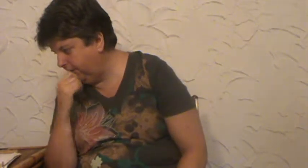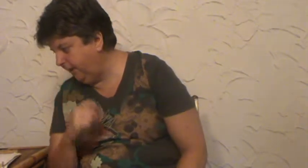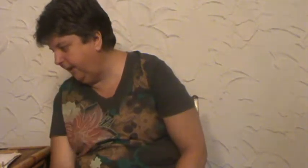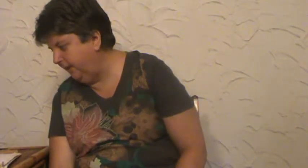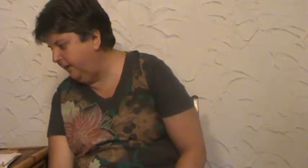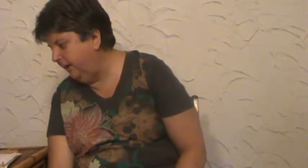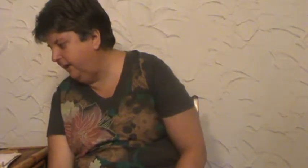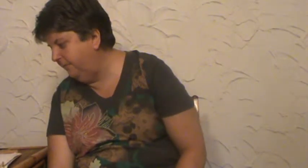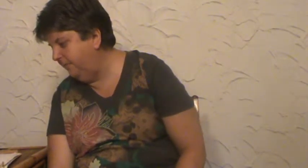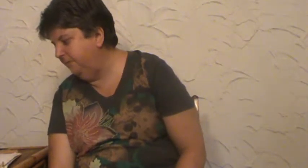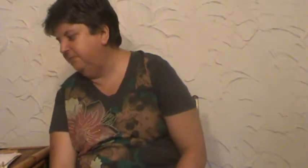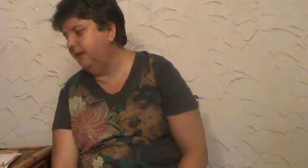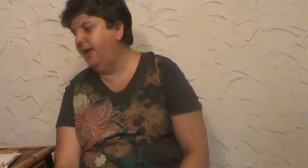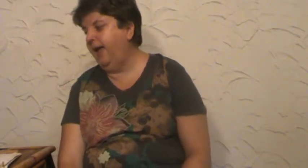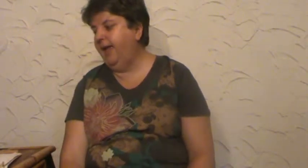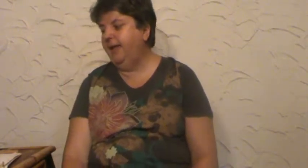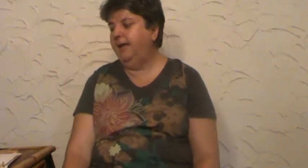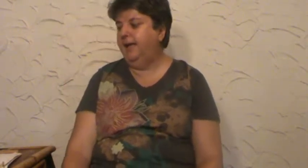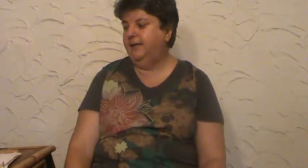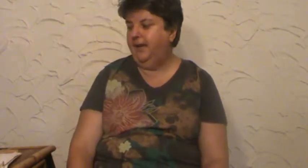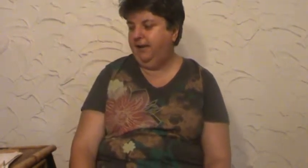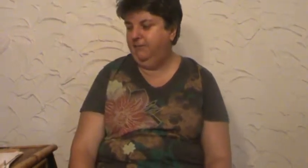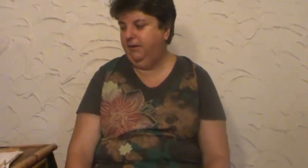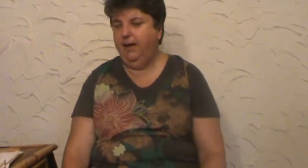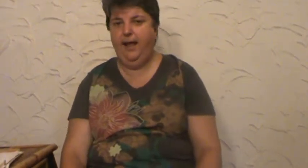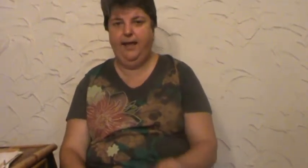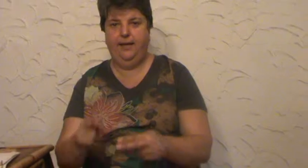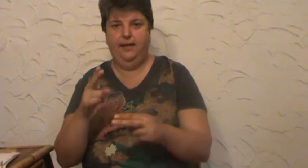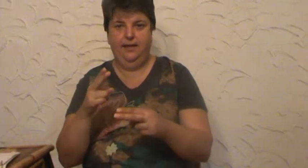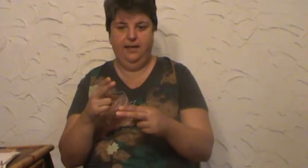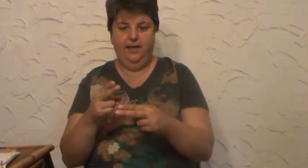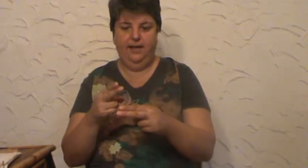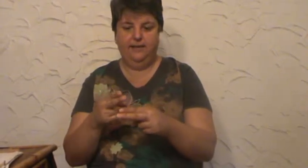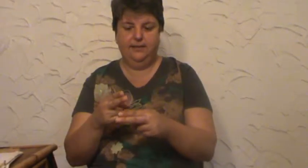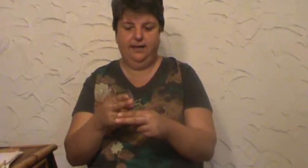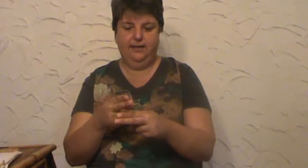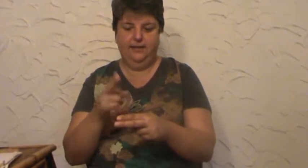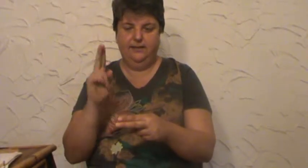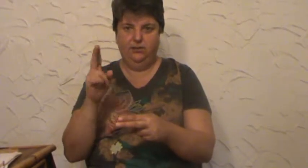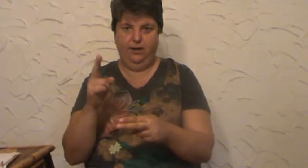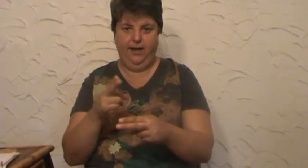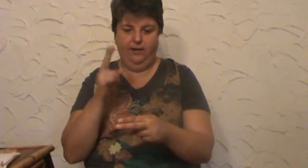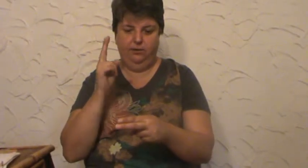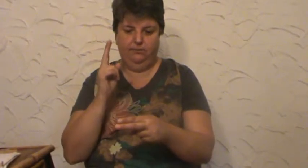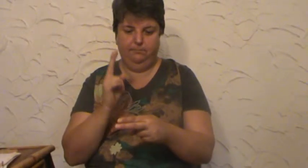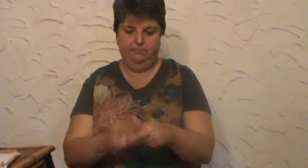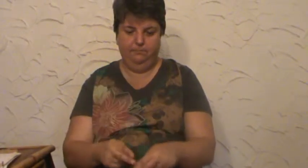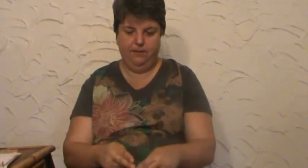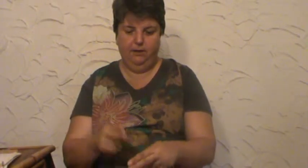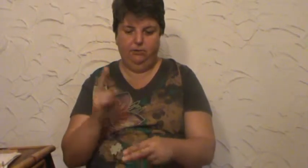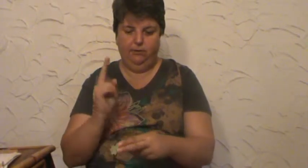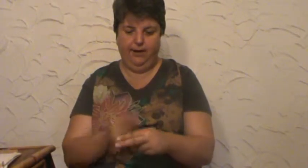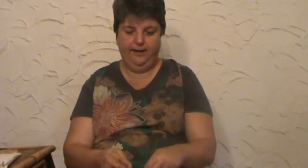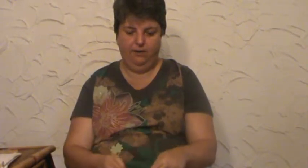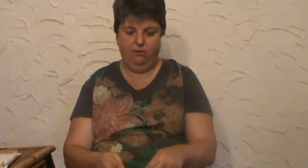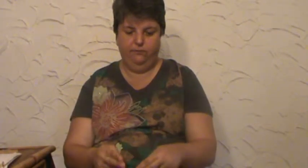Okay, egg and name. Egg. It's like this is your egg and you're cracking it over